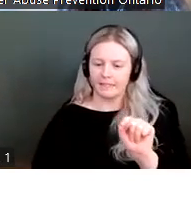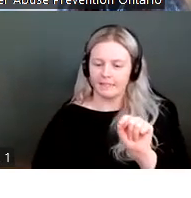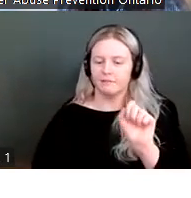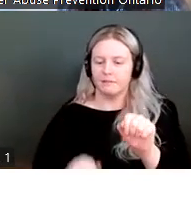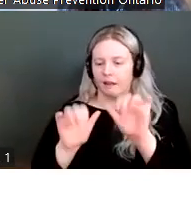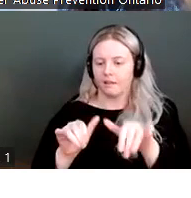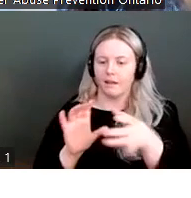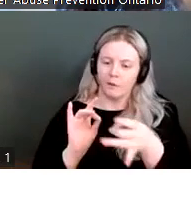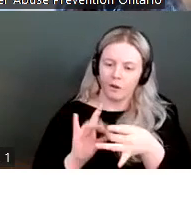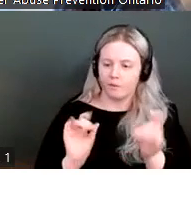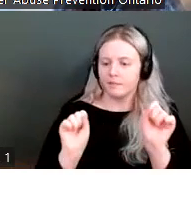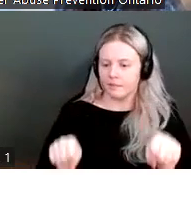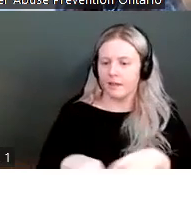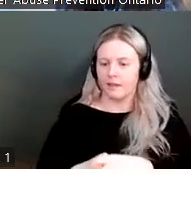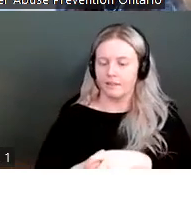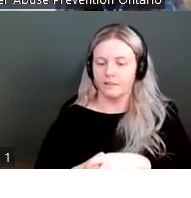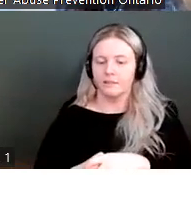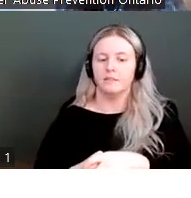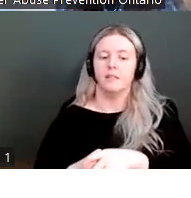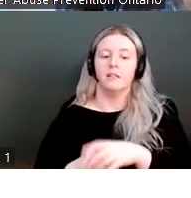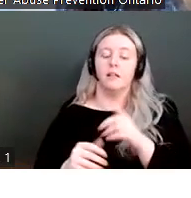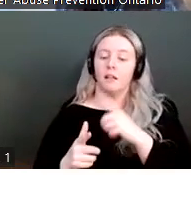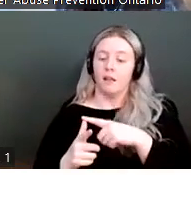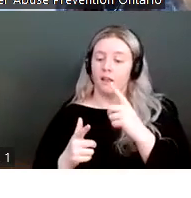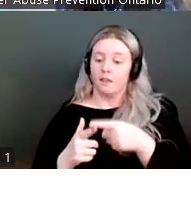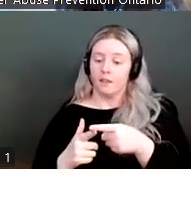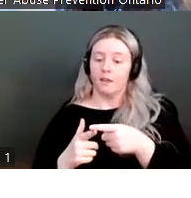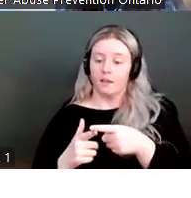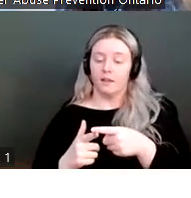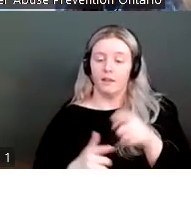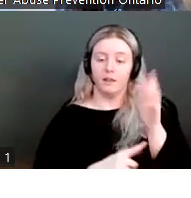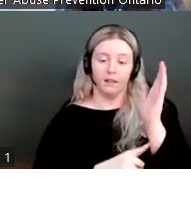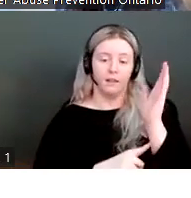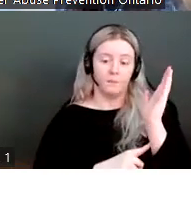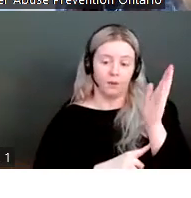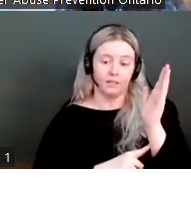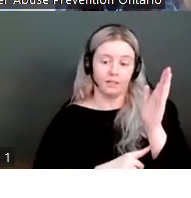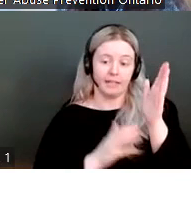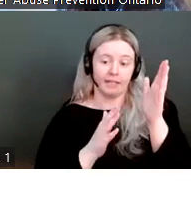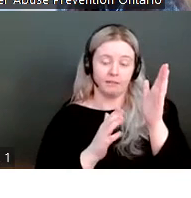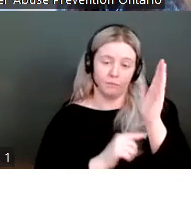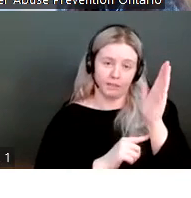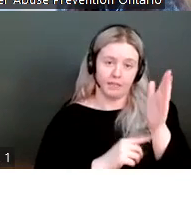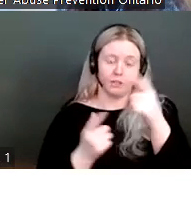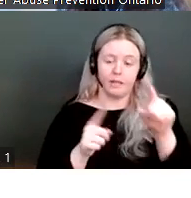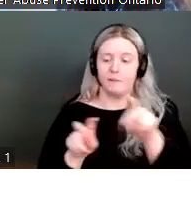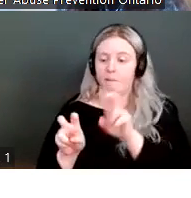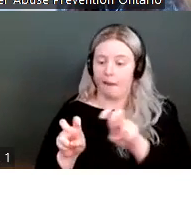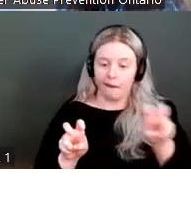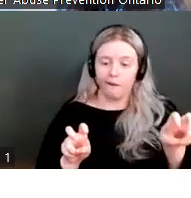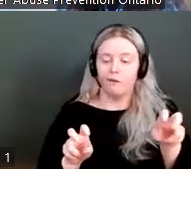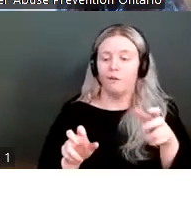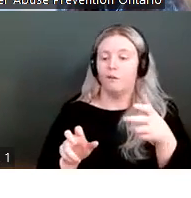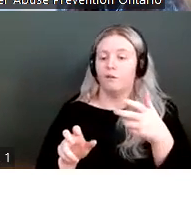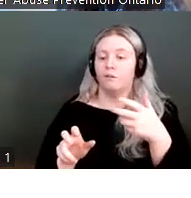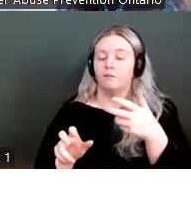well. And when we do our presentations for the concurrent sessions and the panel, and after our